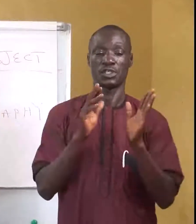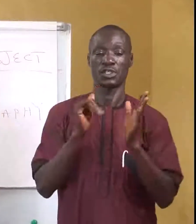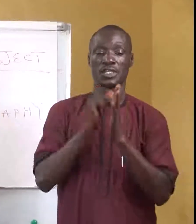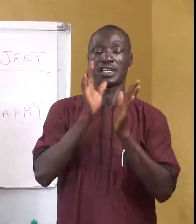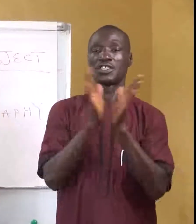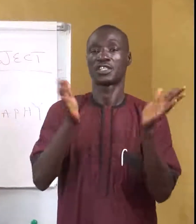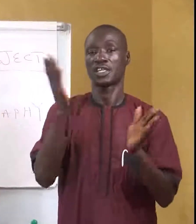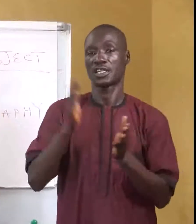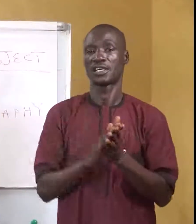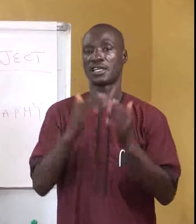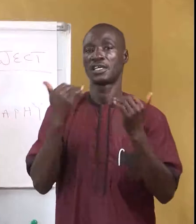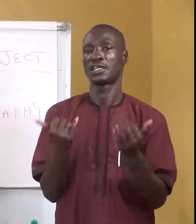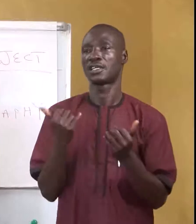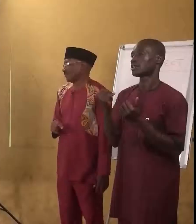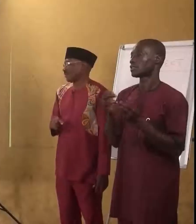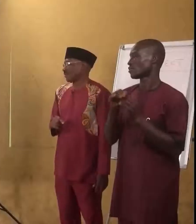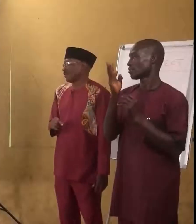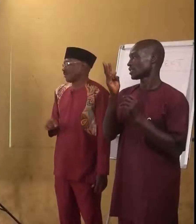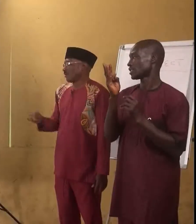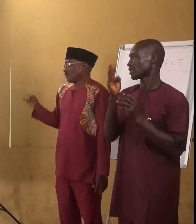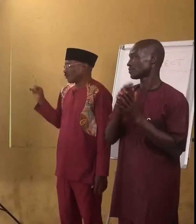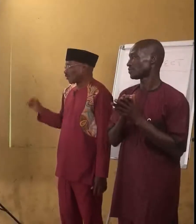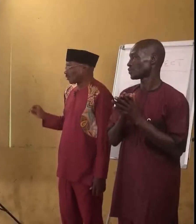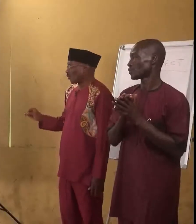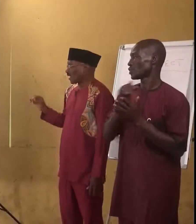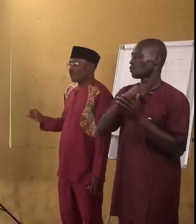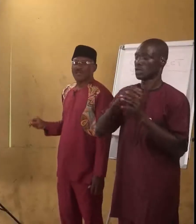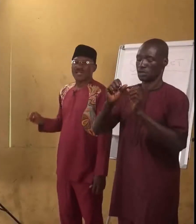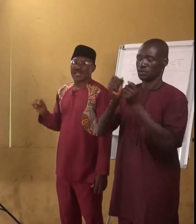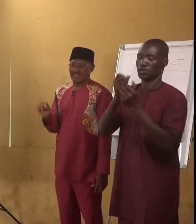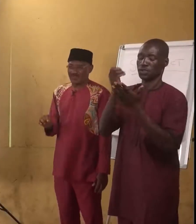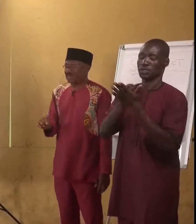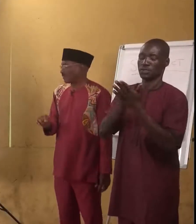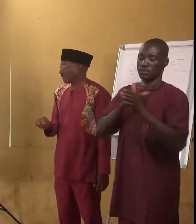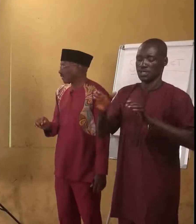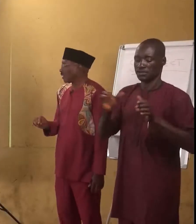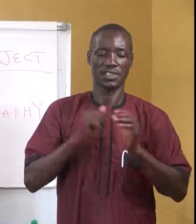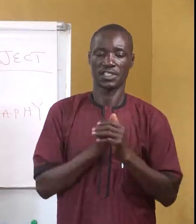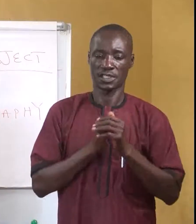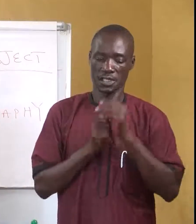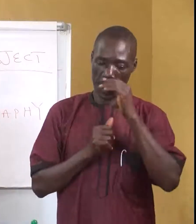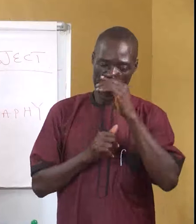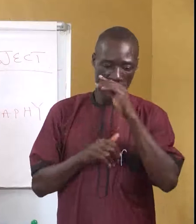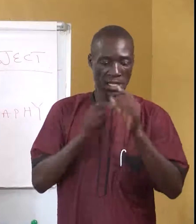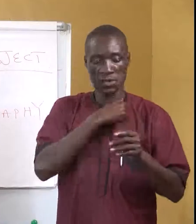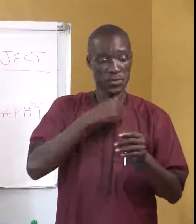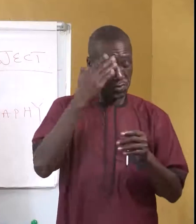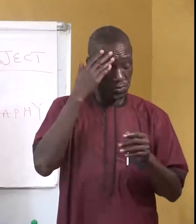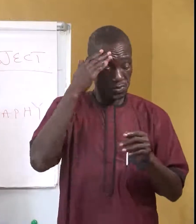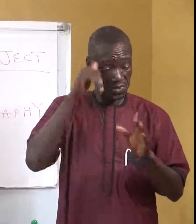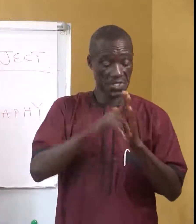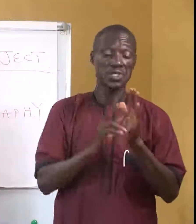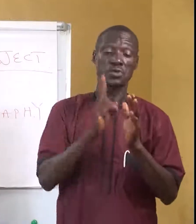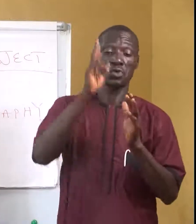there. Now, 6, social economic activities. Now in